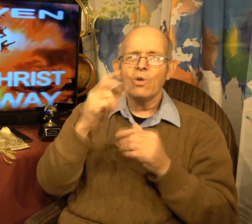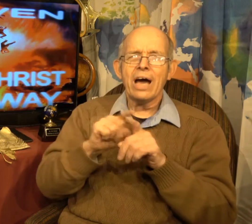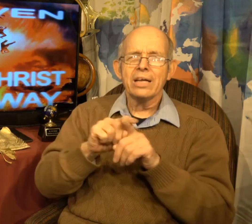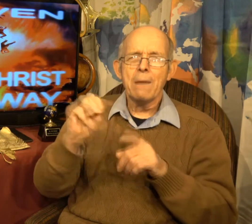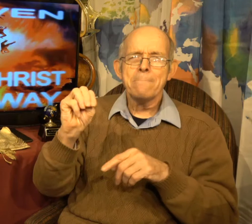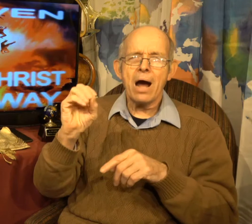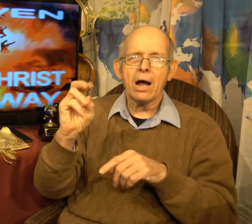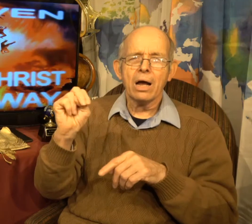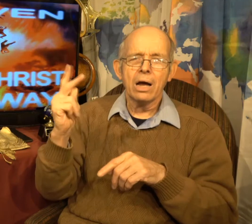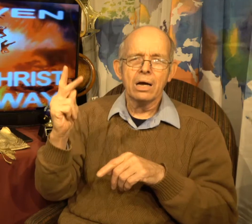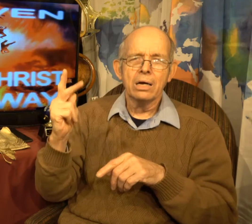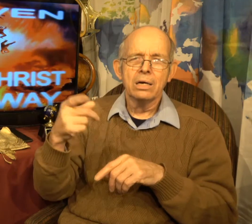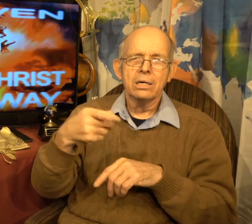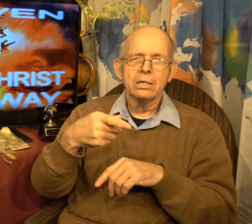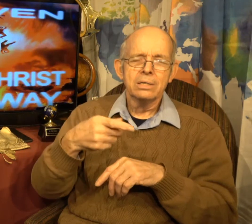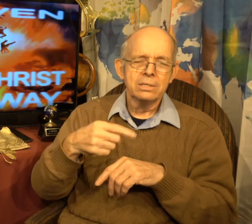Lulai Bang.